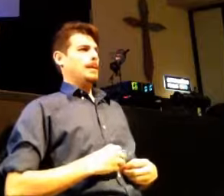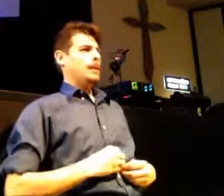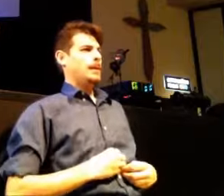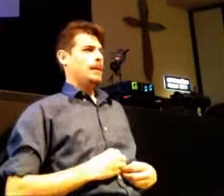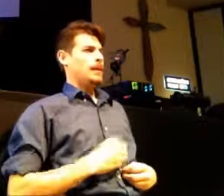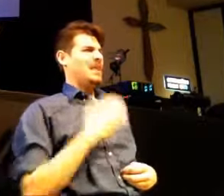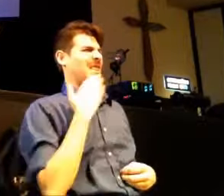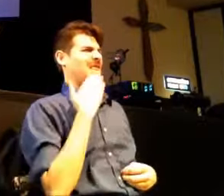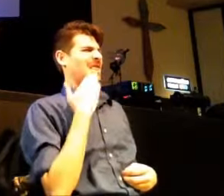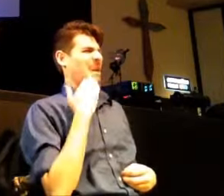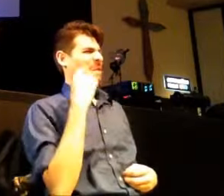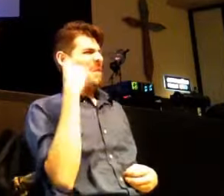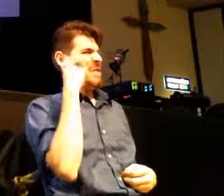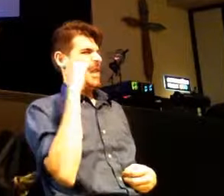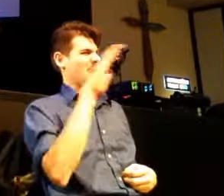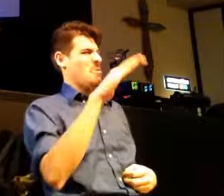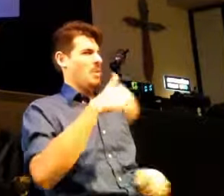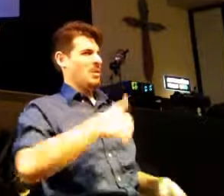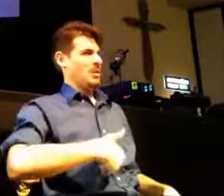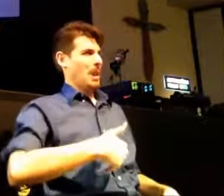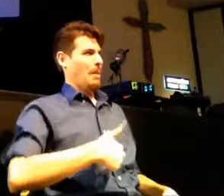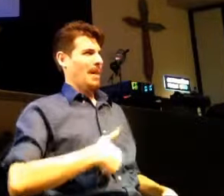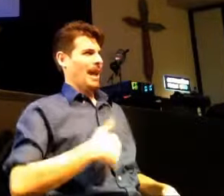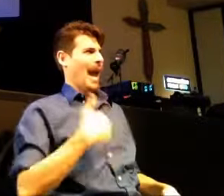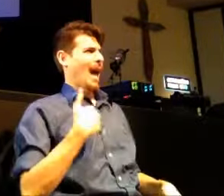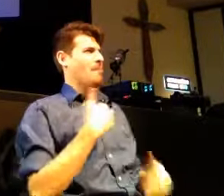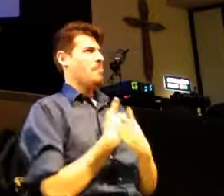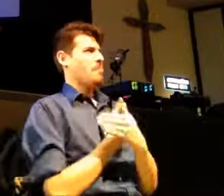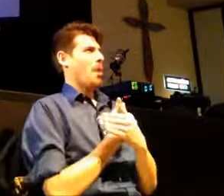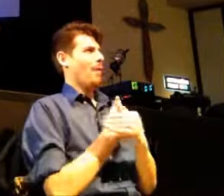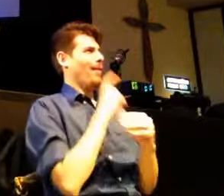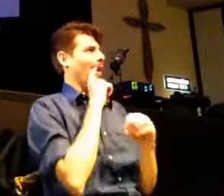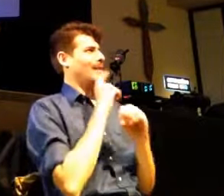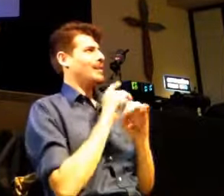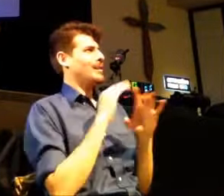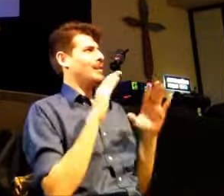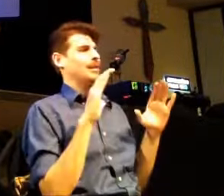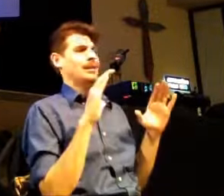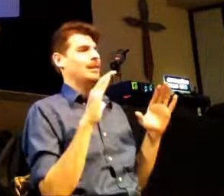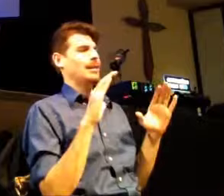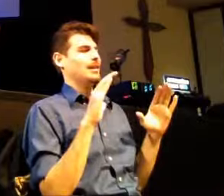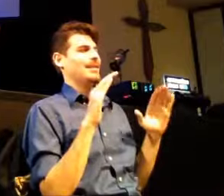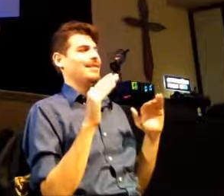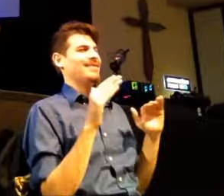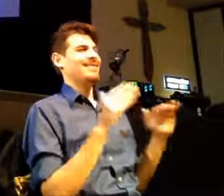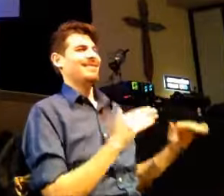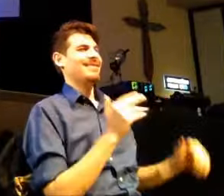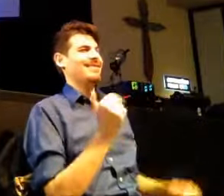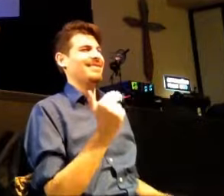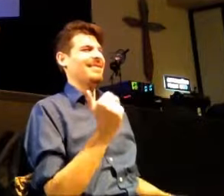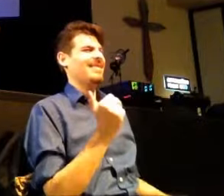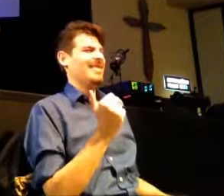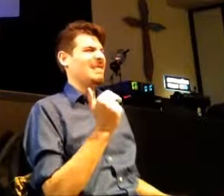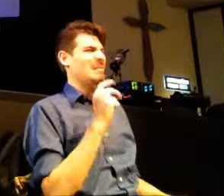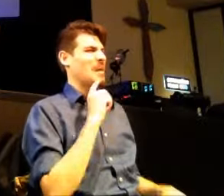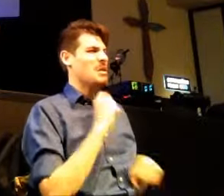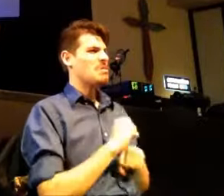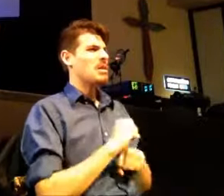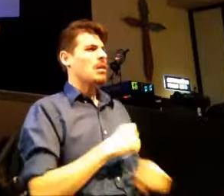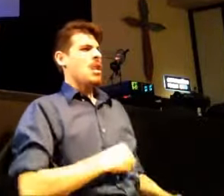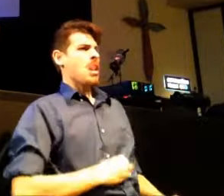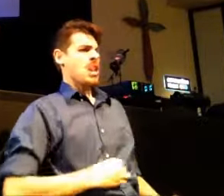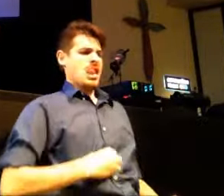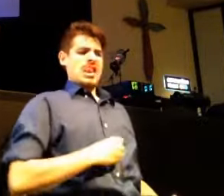your stomach is bothering you, but that's an old saying, right? And so the disciples are in the midst of this. And here's the thing that I